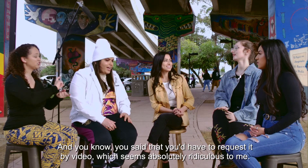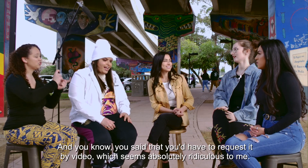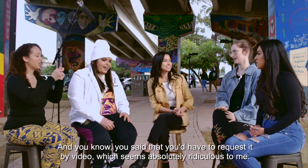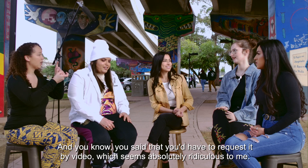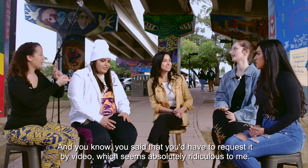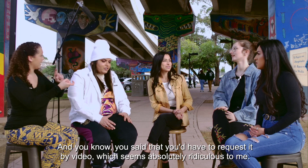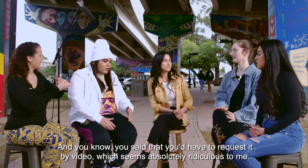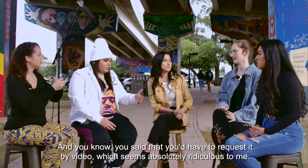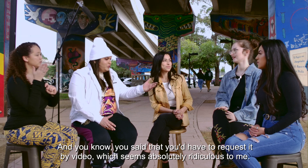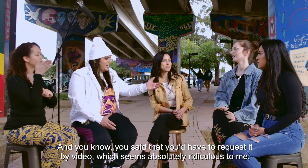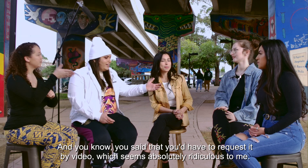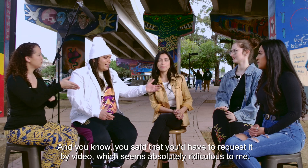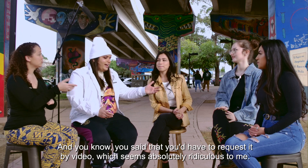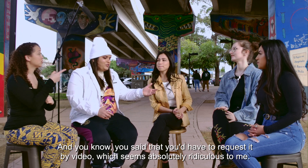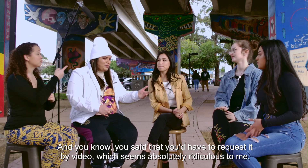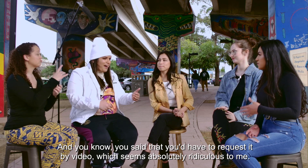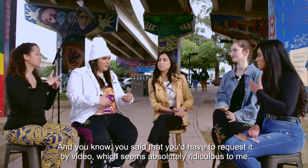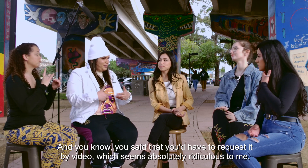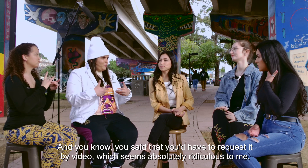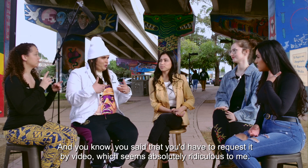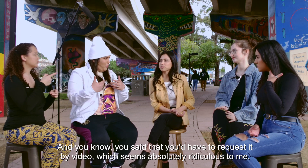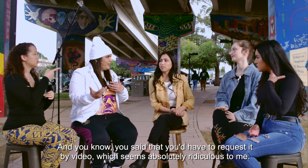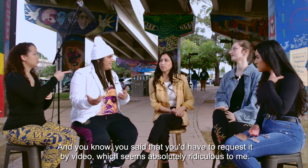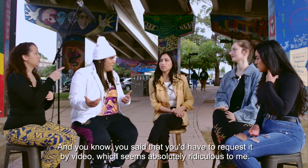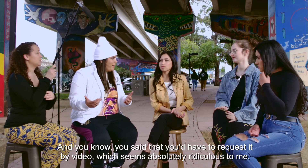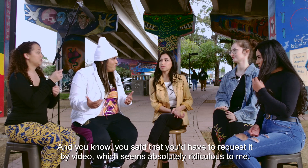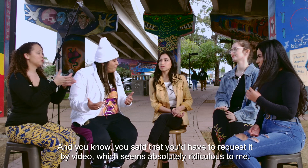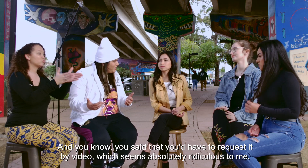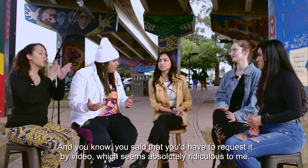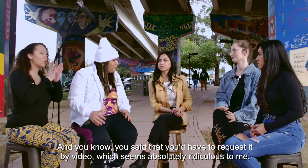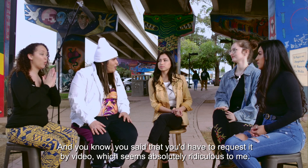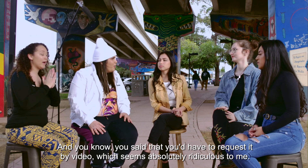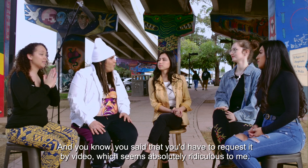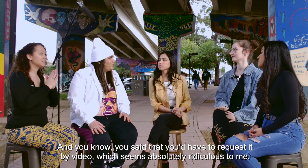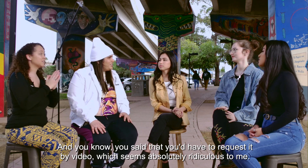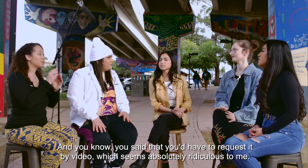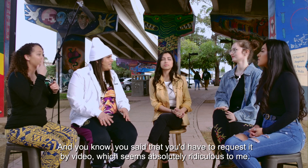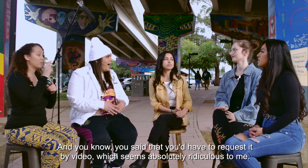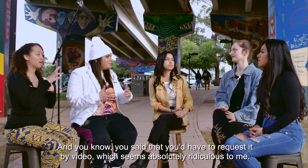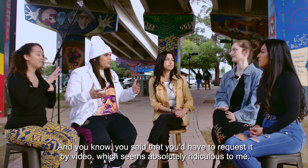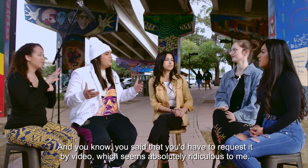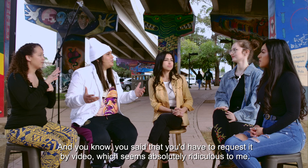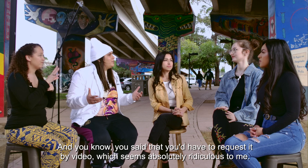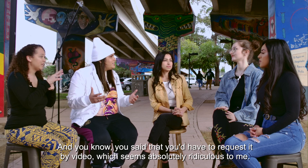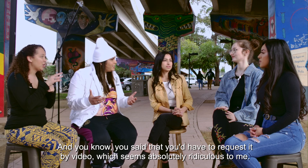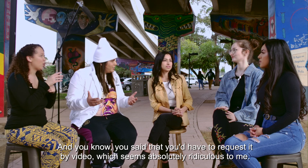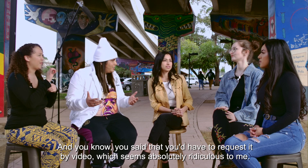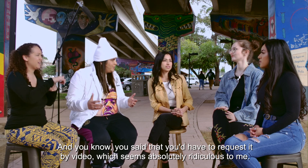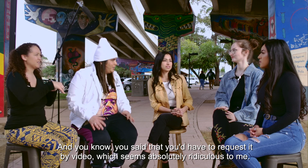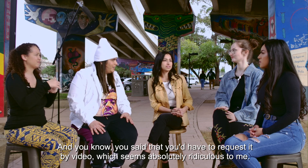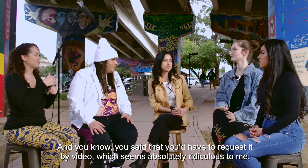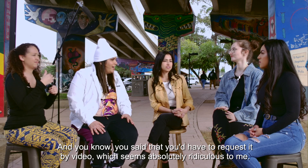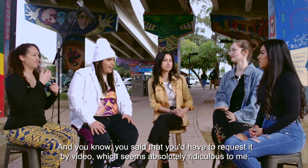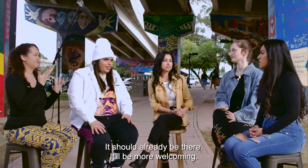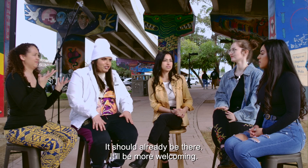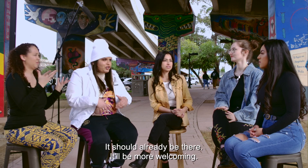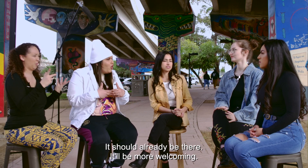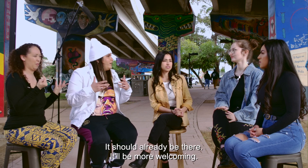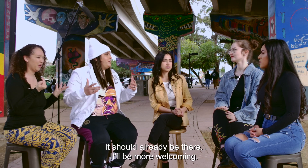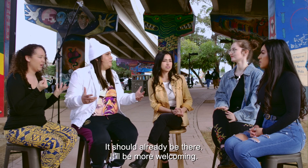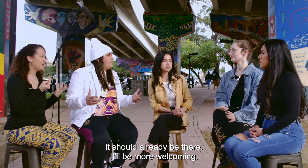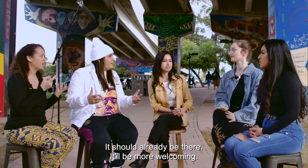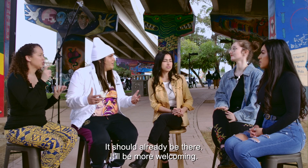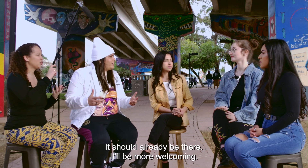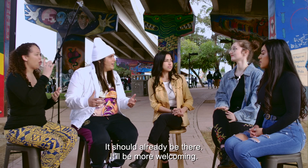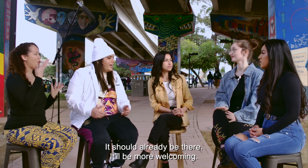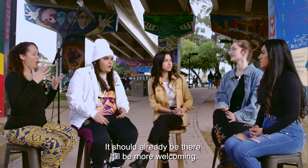around. And, you said that you'd have to request it by video, which seems absolutely ridiculous to me. It should